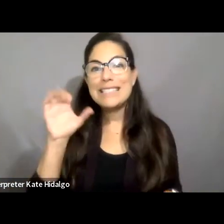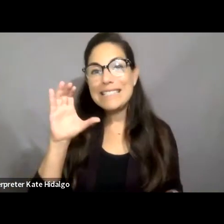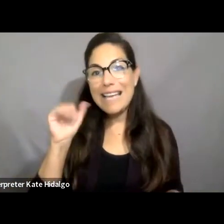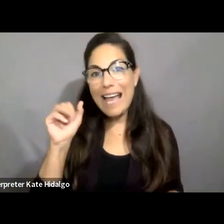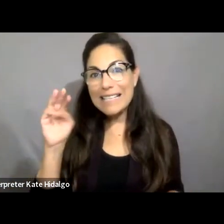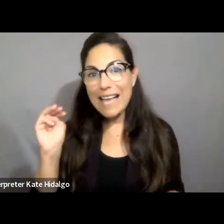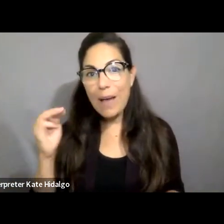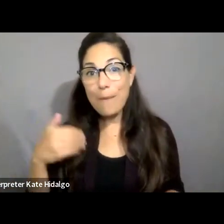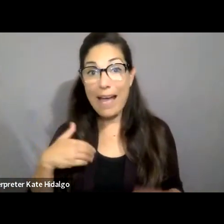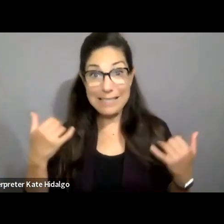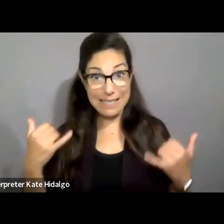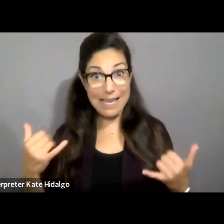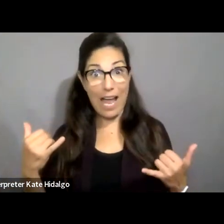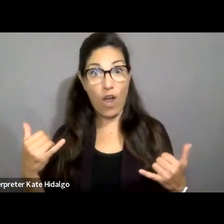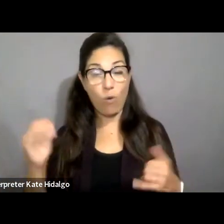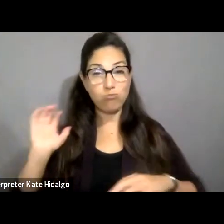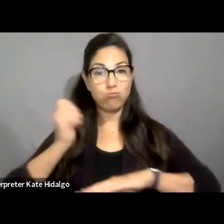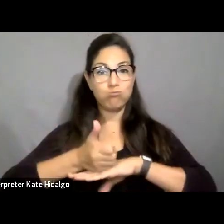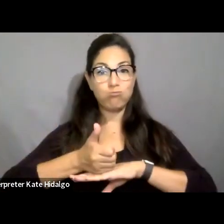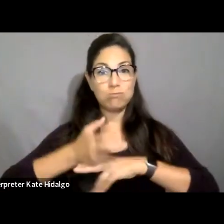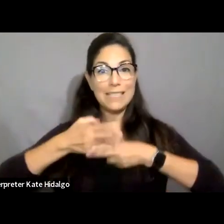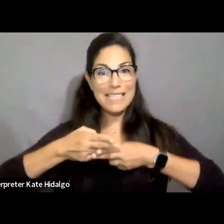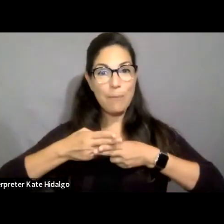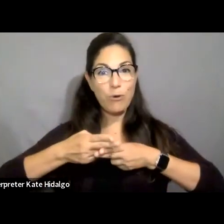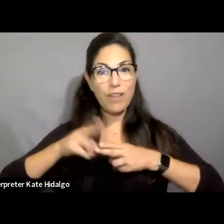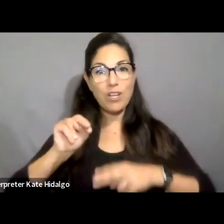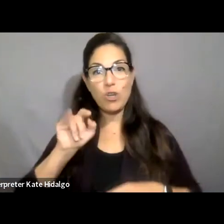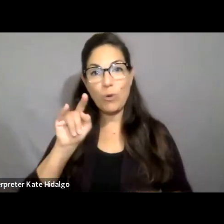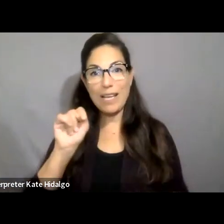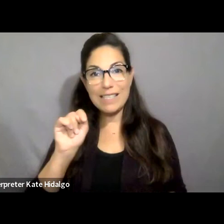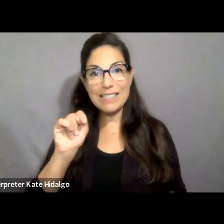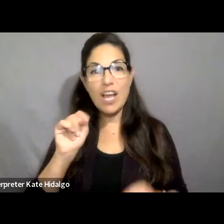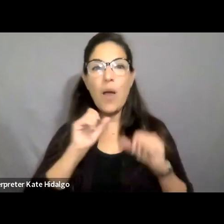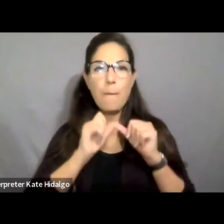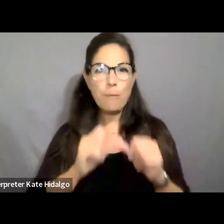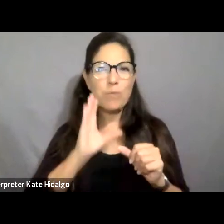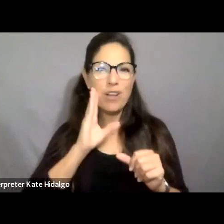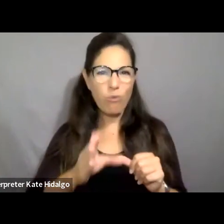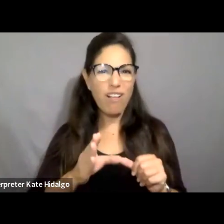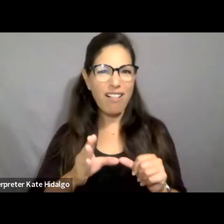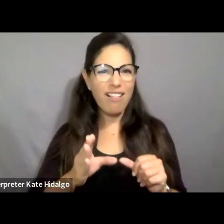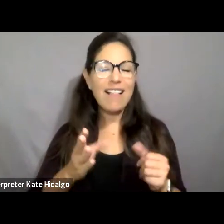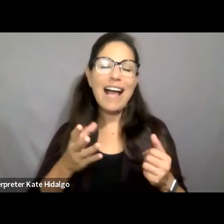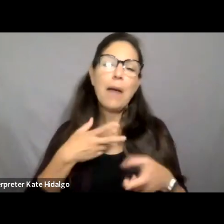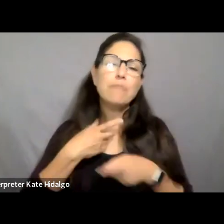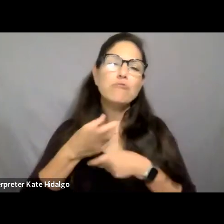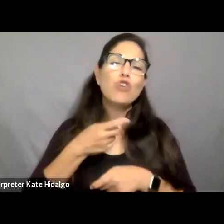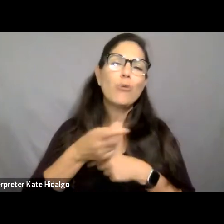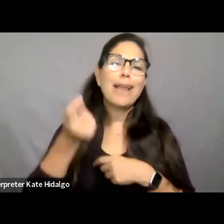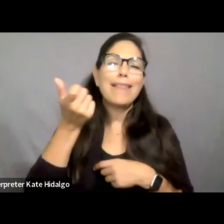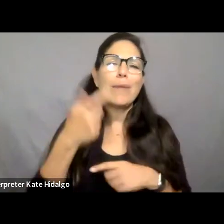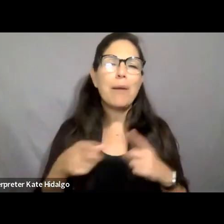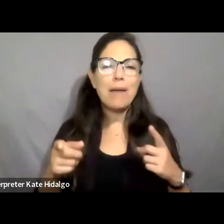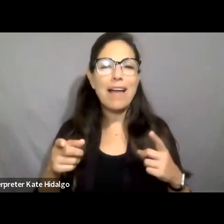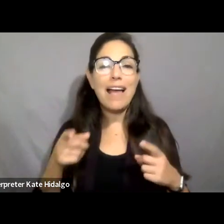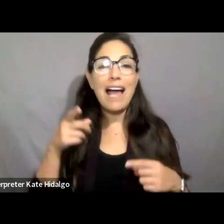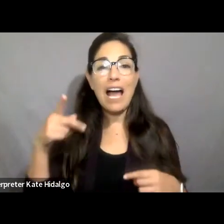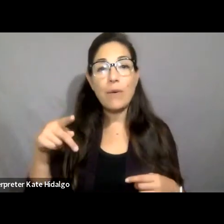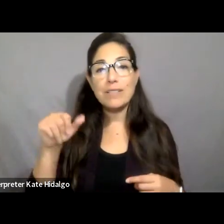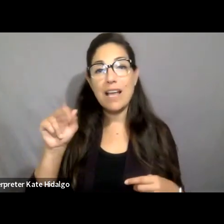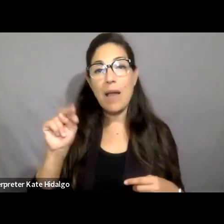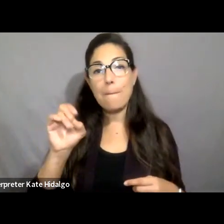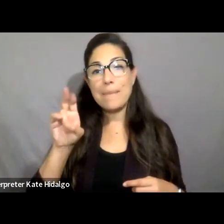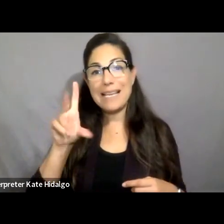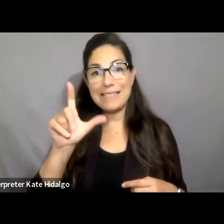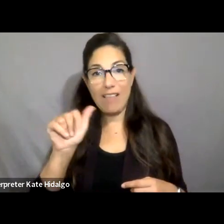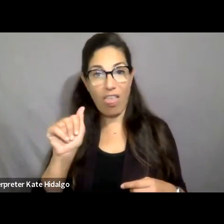has installed temporary units. The permanent units will be going on. And I'm making light of it. I was at Peninsula for many